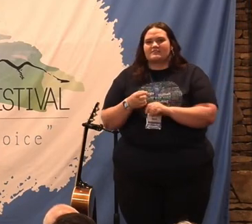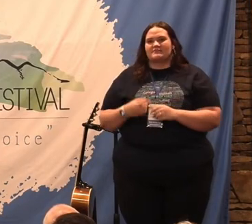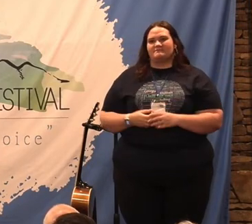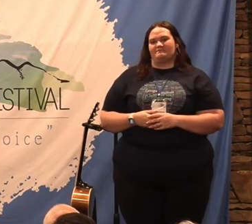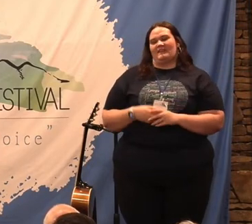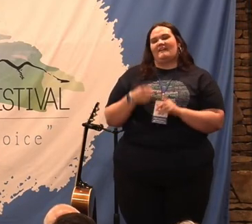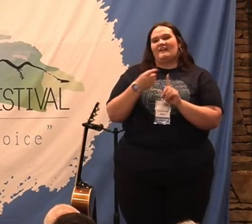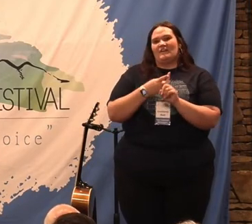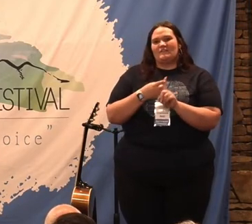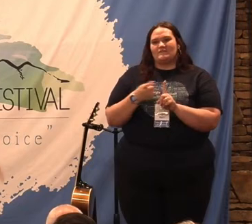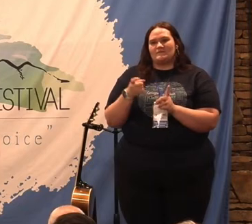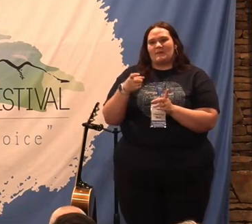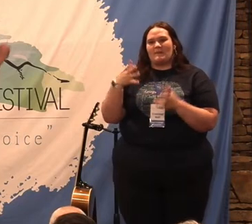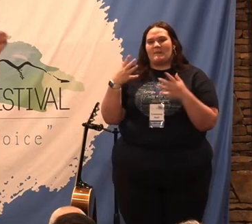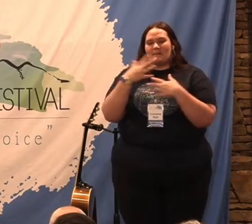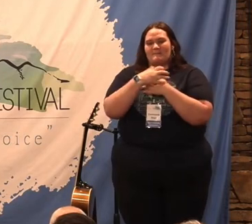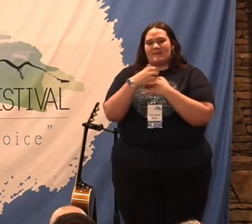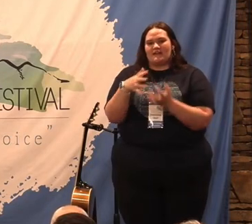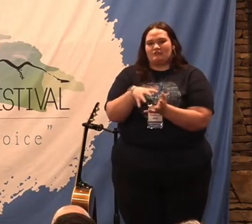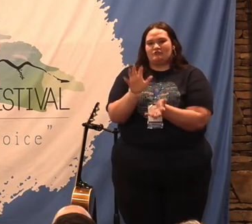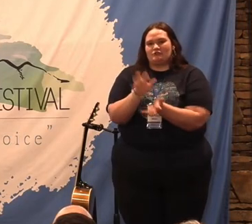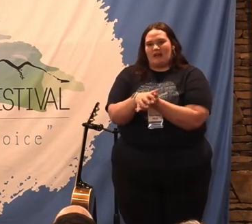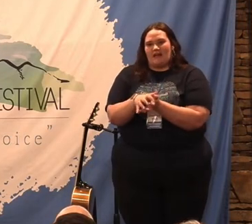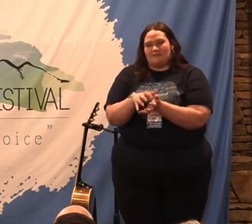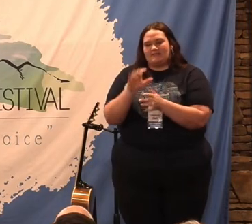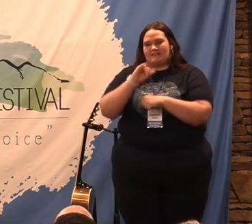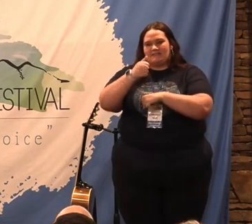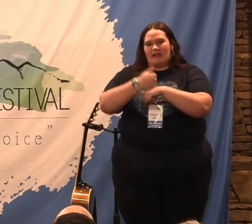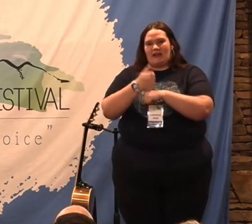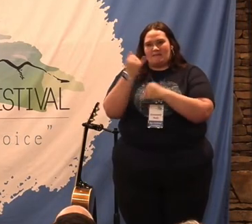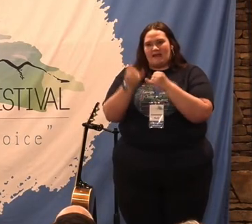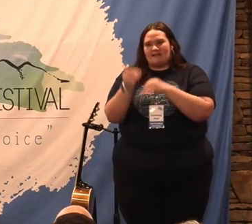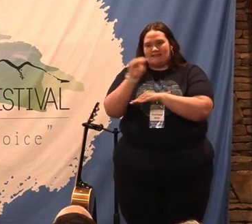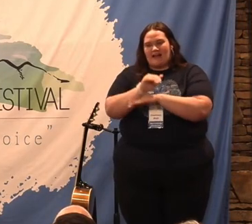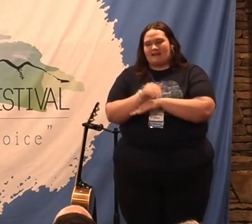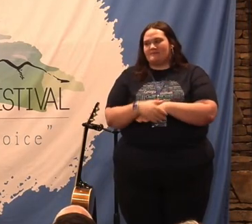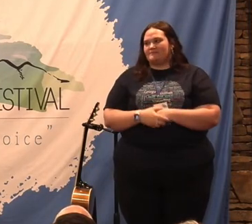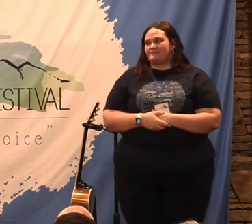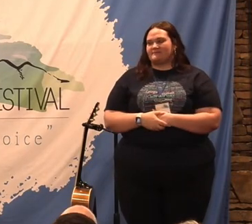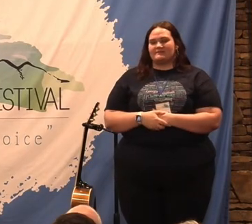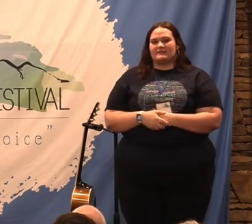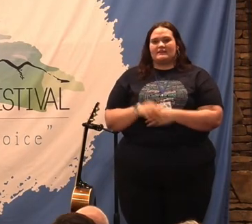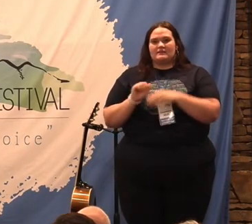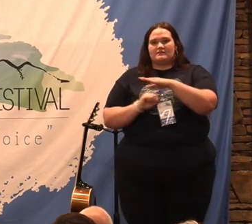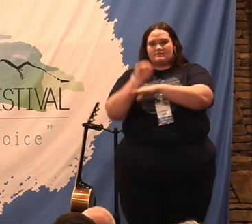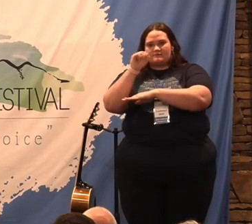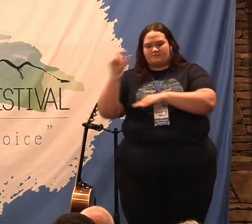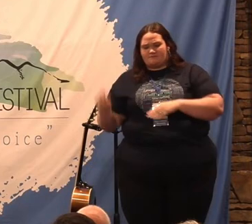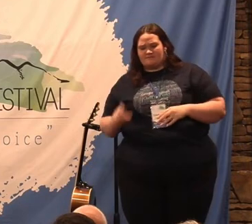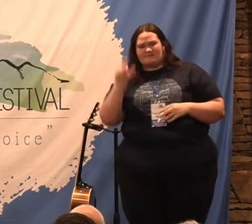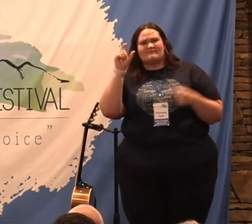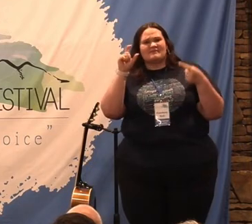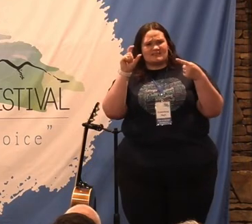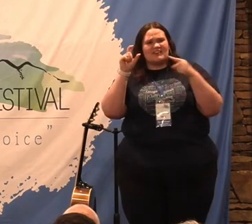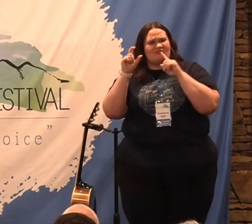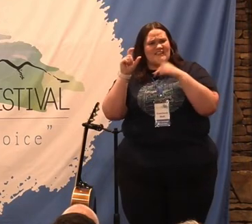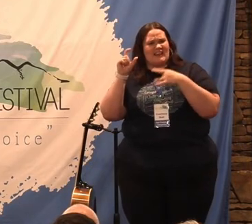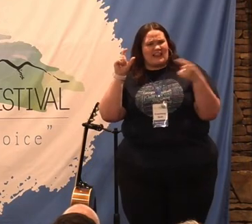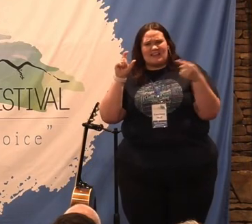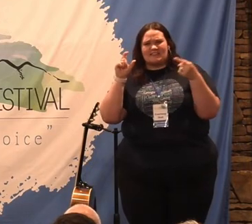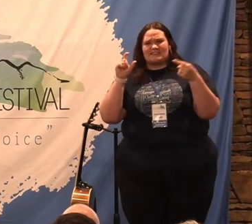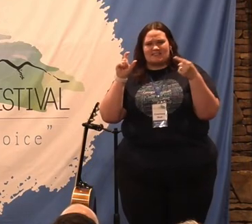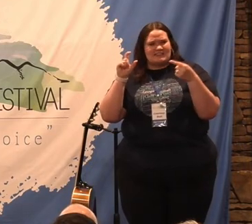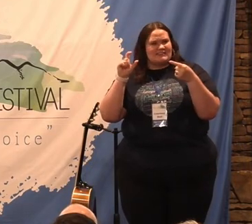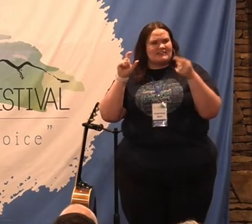night before. The groundhog held up a slug. She said, you know, I really like this beer marinade thing you got going.